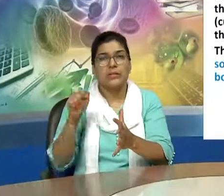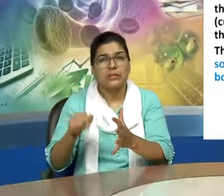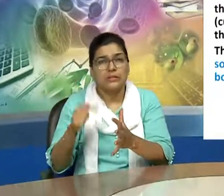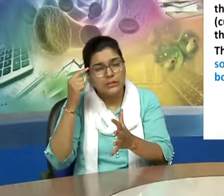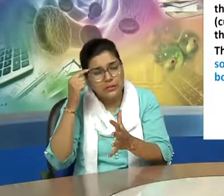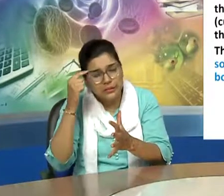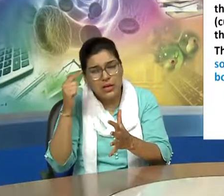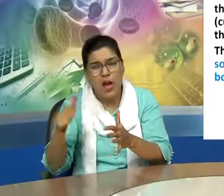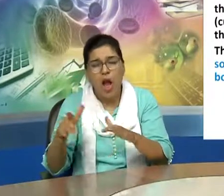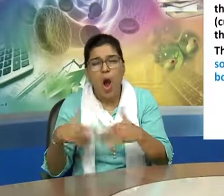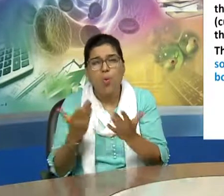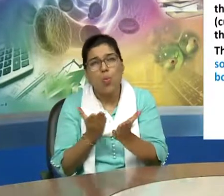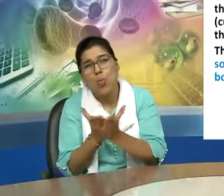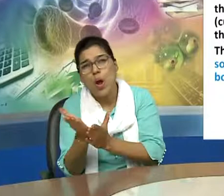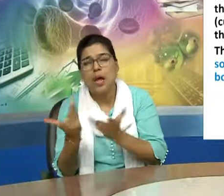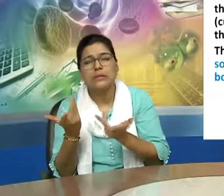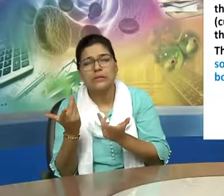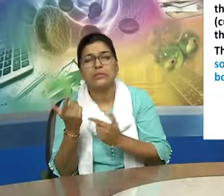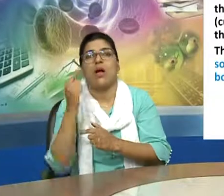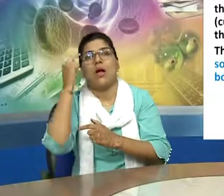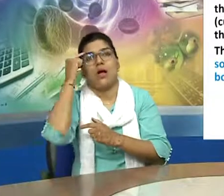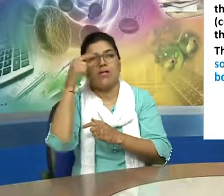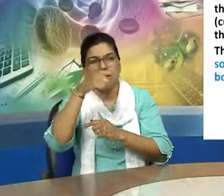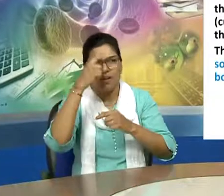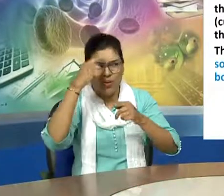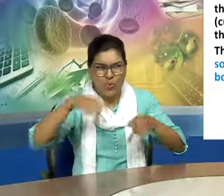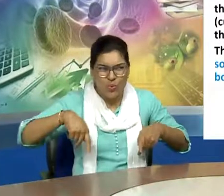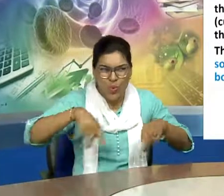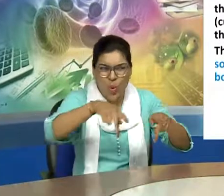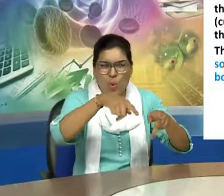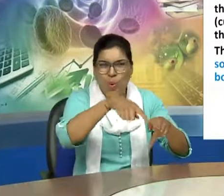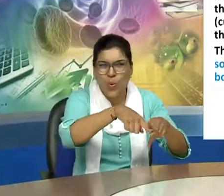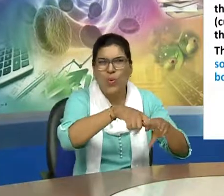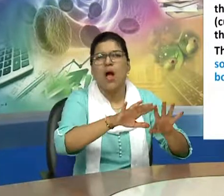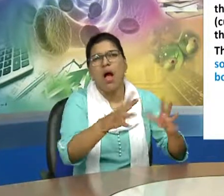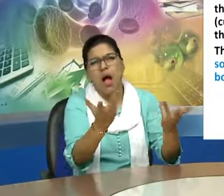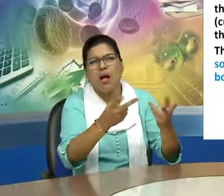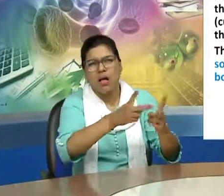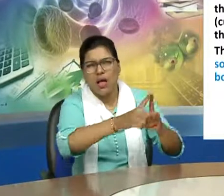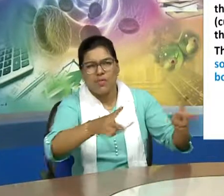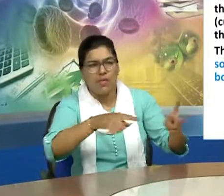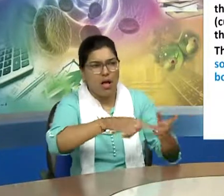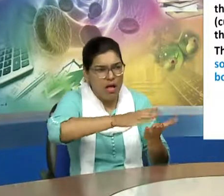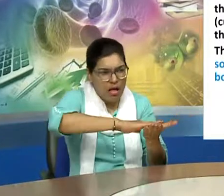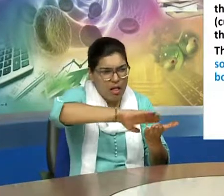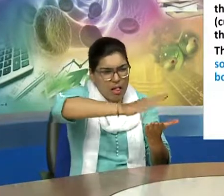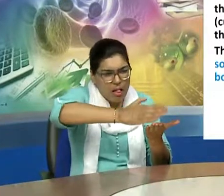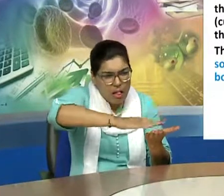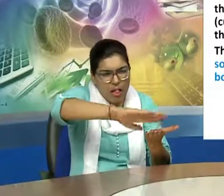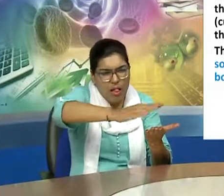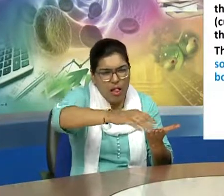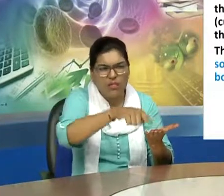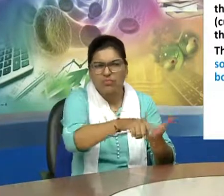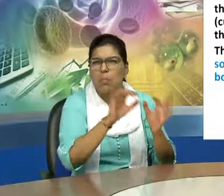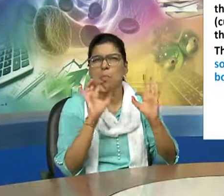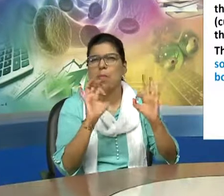which is collected, that is used for dumping them